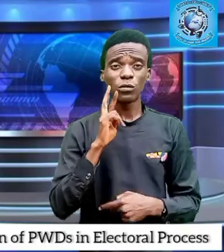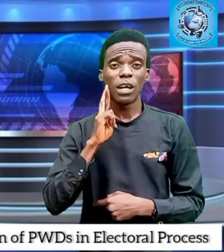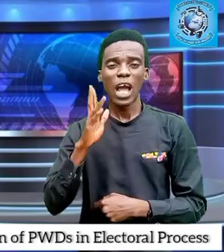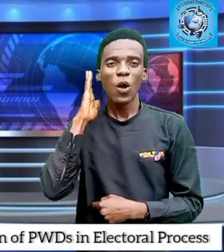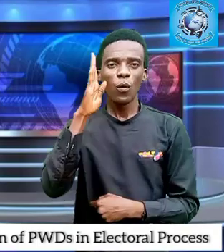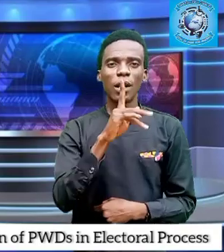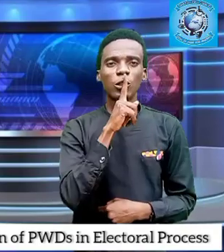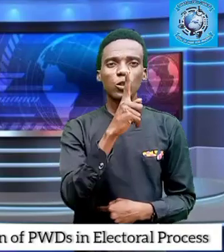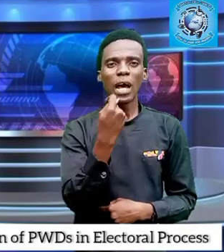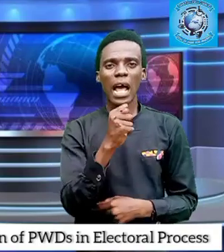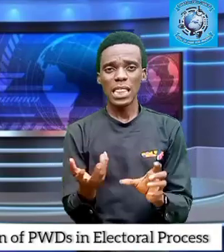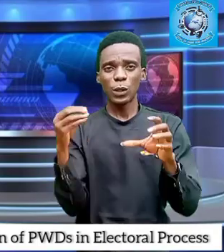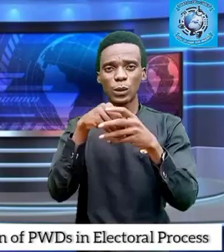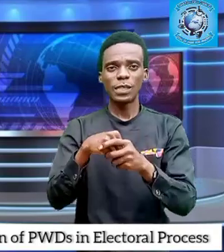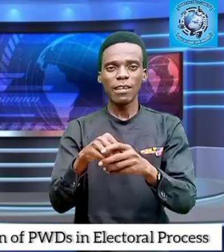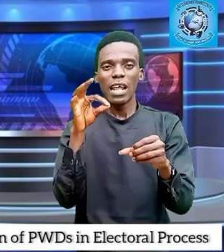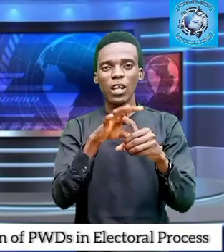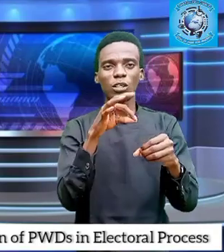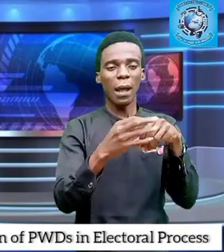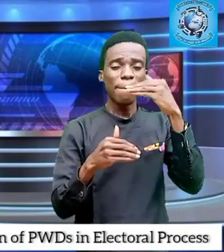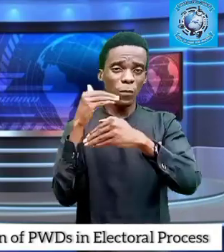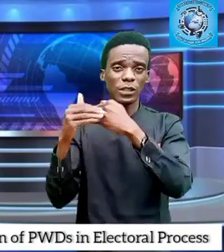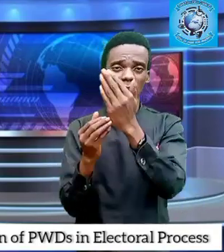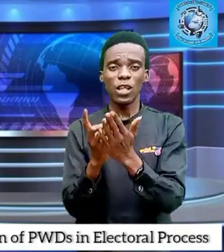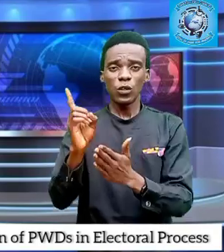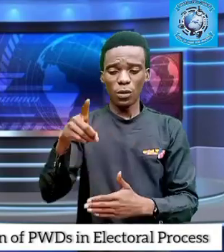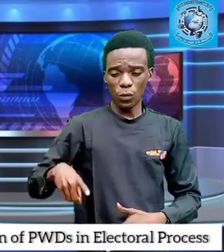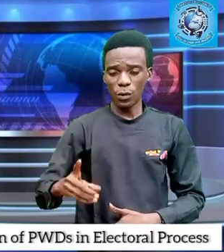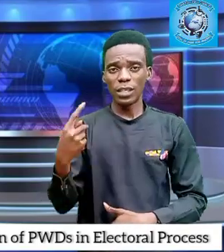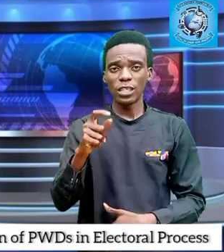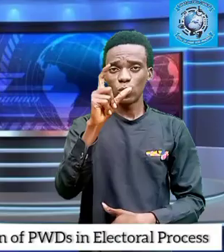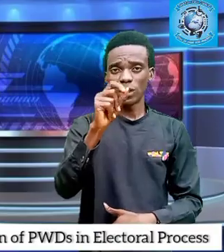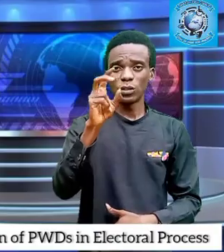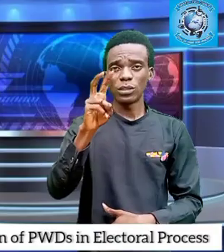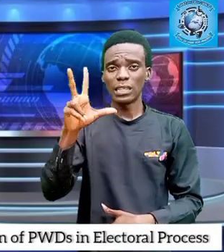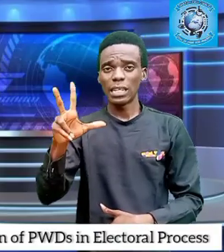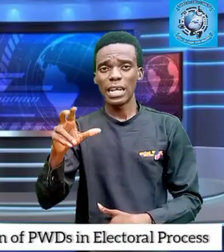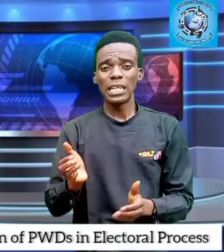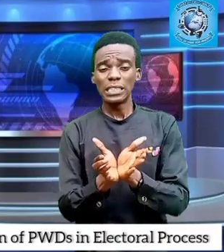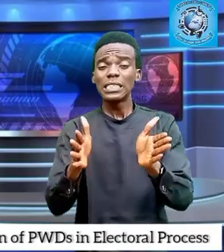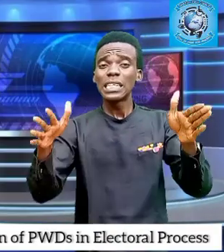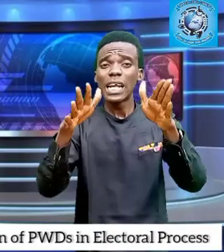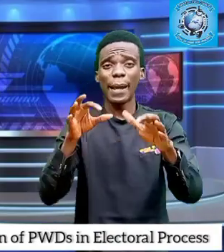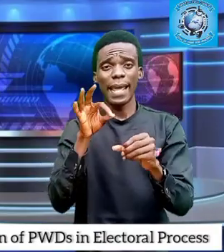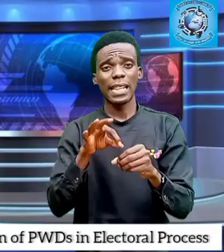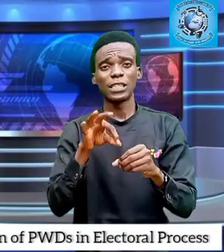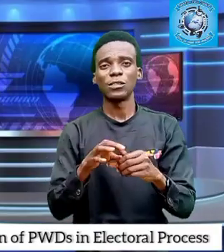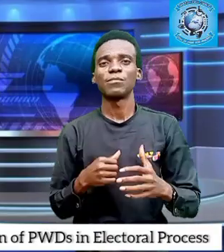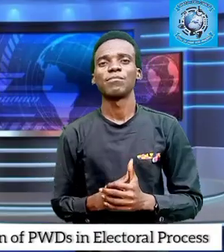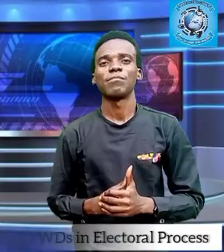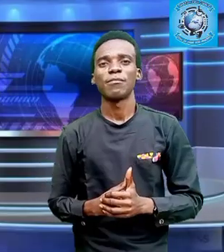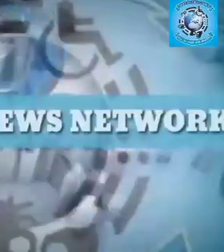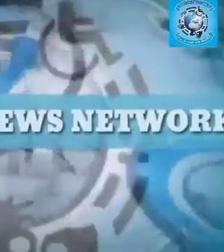will ensure an inclusive electoral process during the 2023 general election.